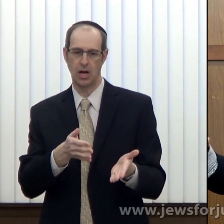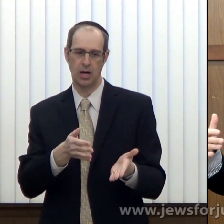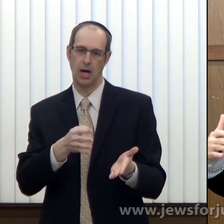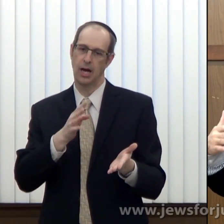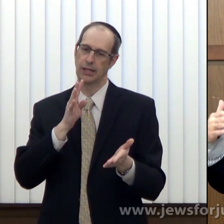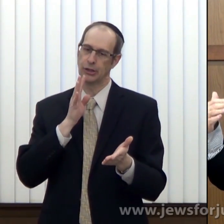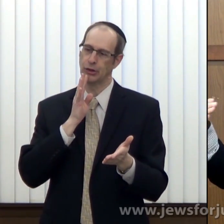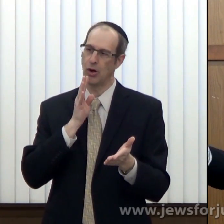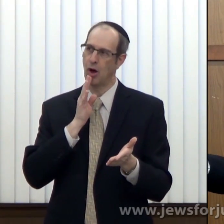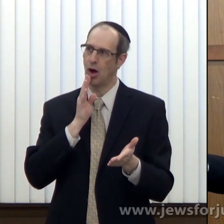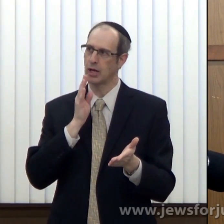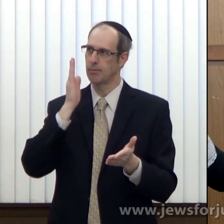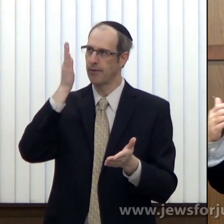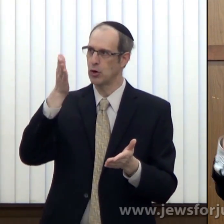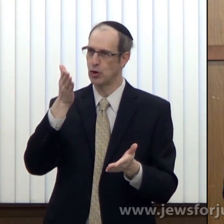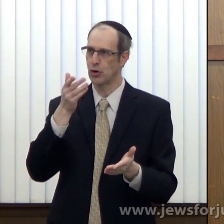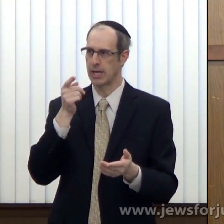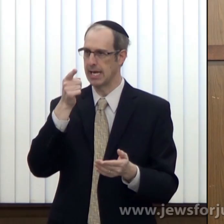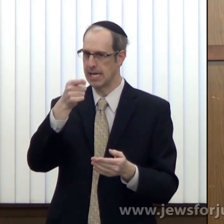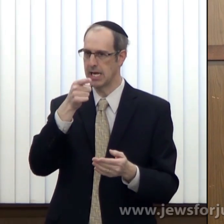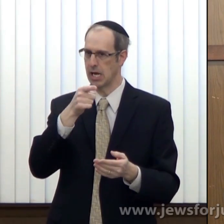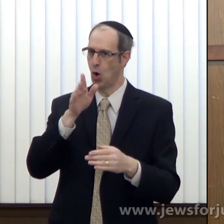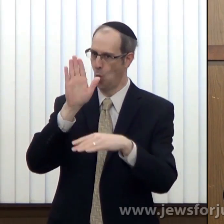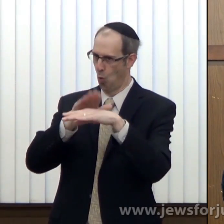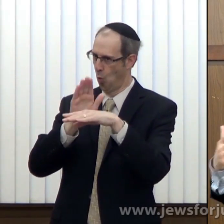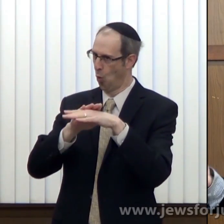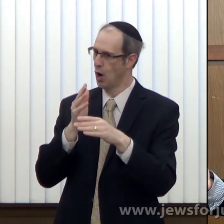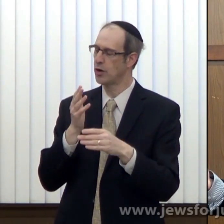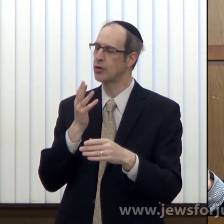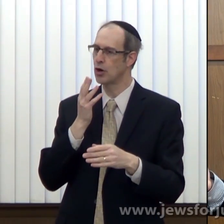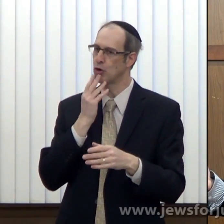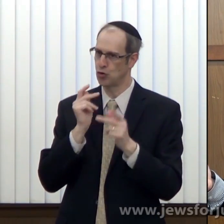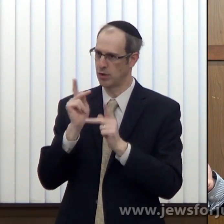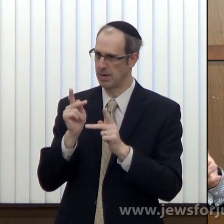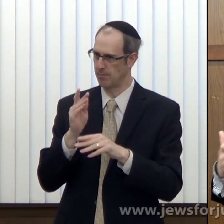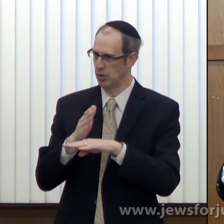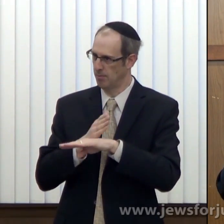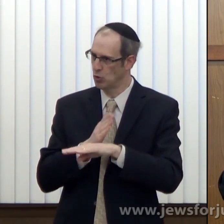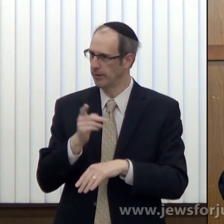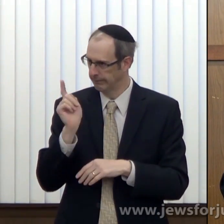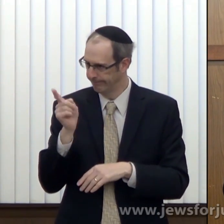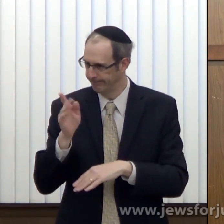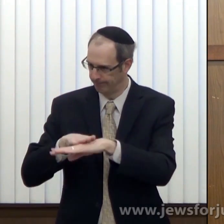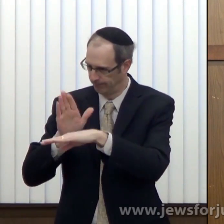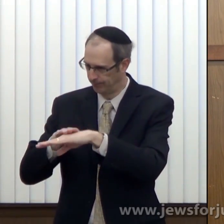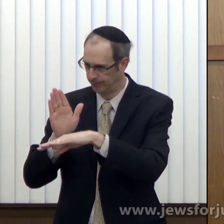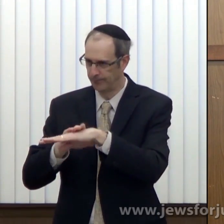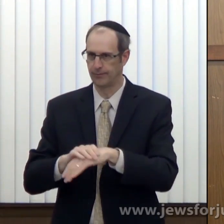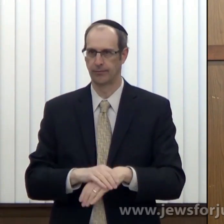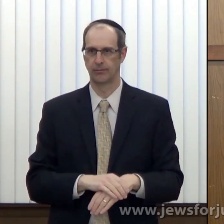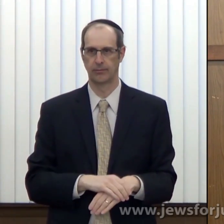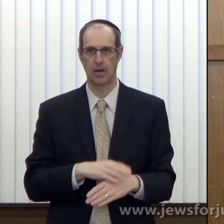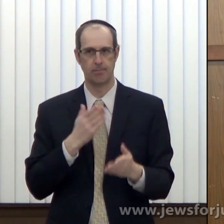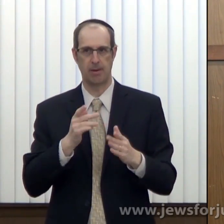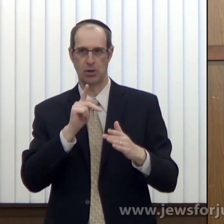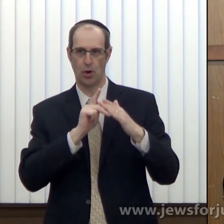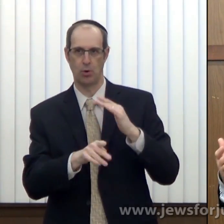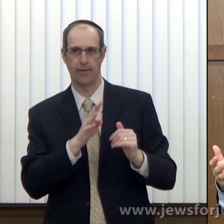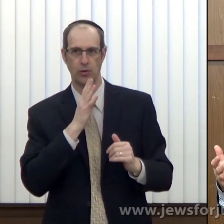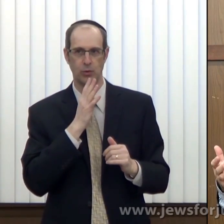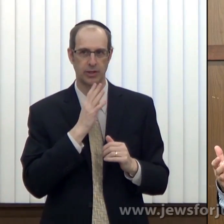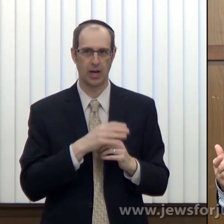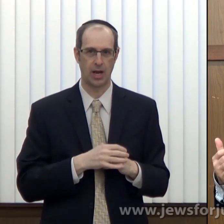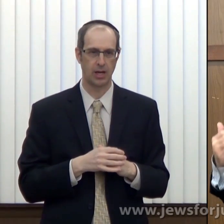when he's warning the Jewish people to improve. sometimes the prophet might say to the